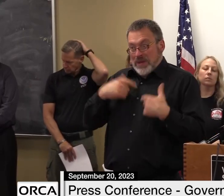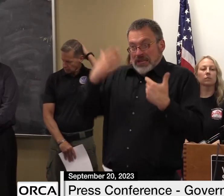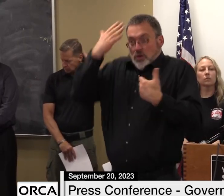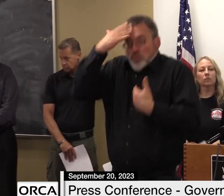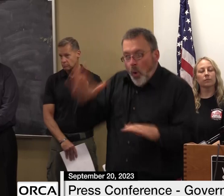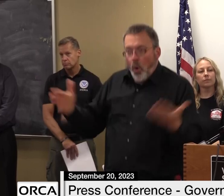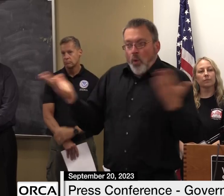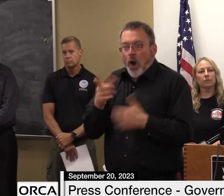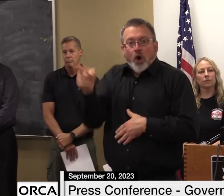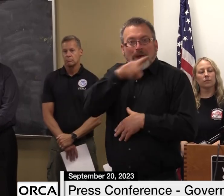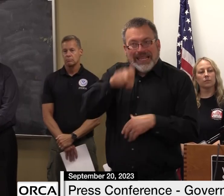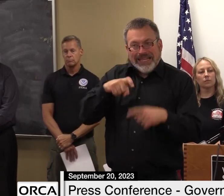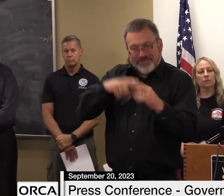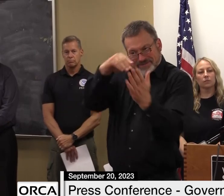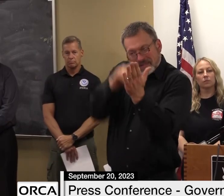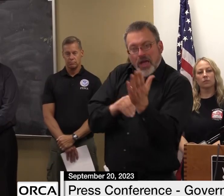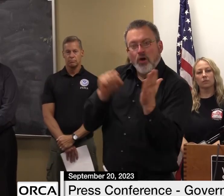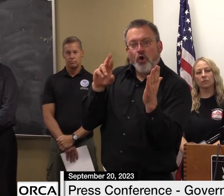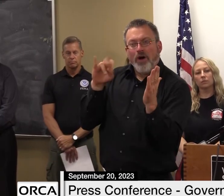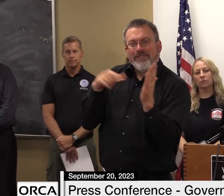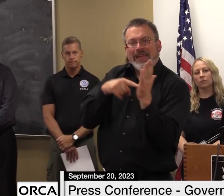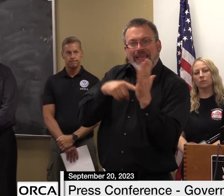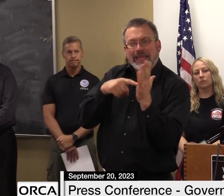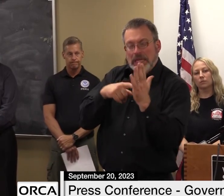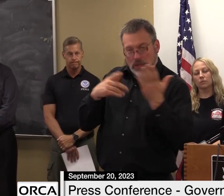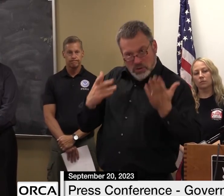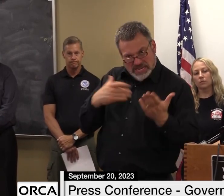what the spectrum provides.